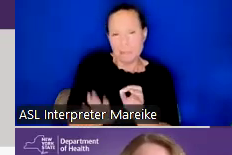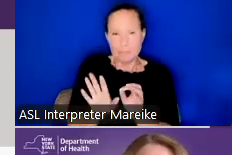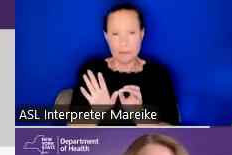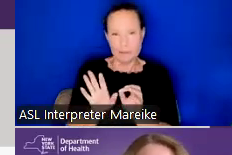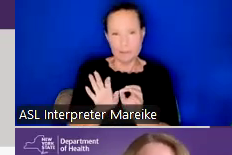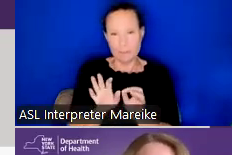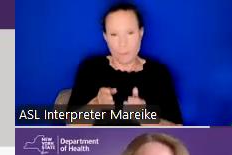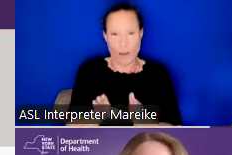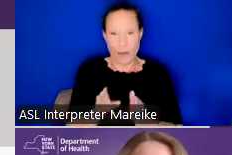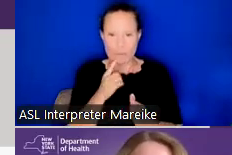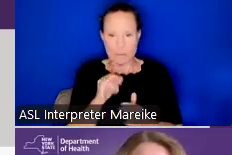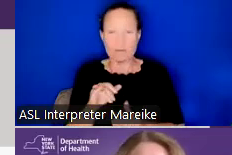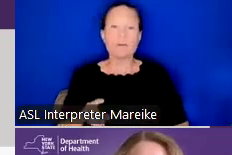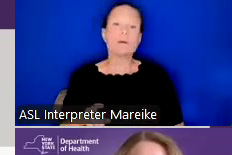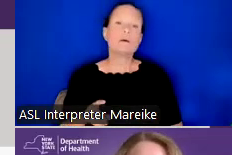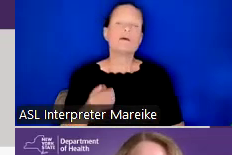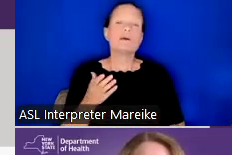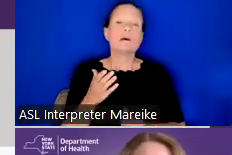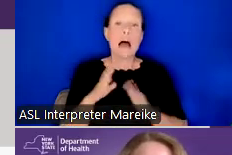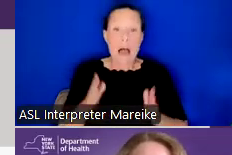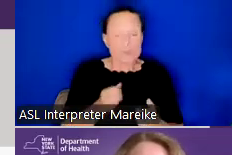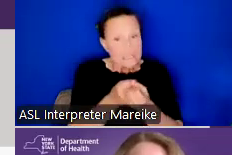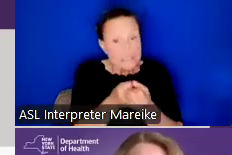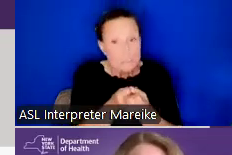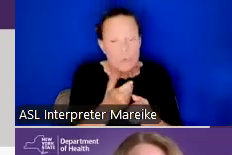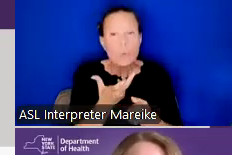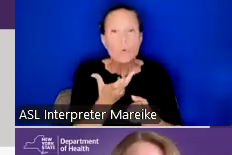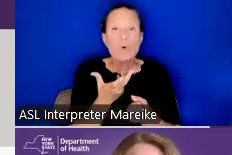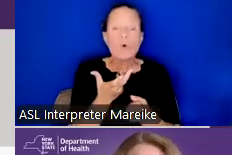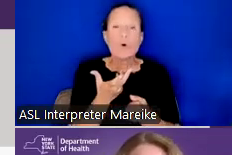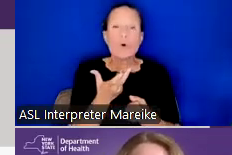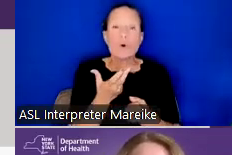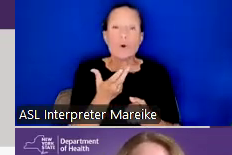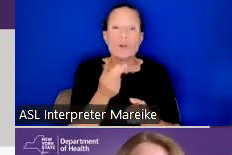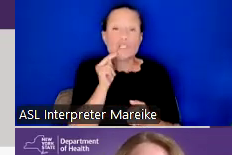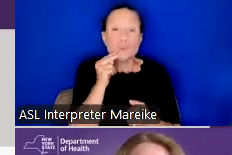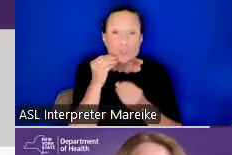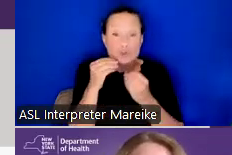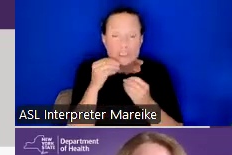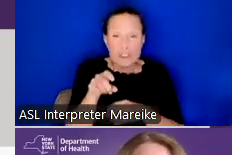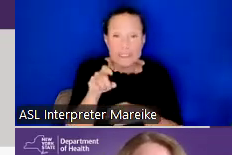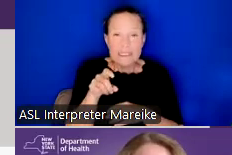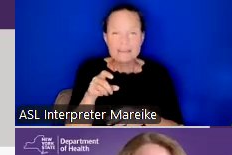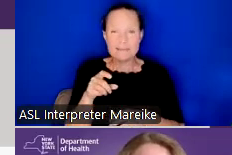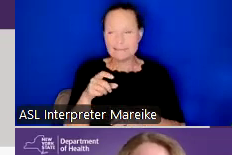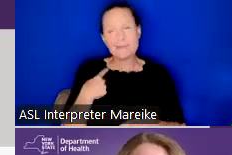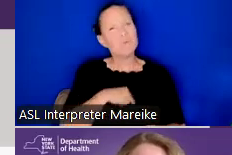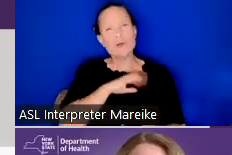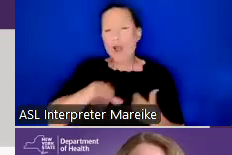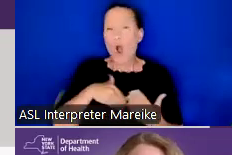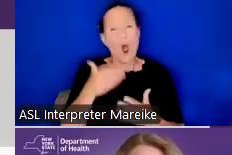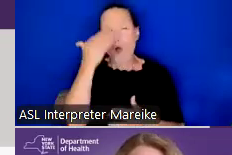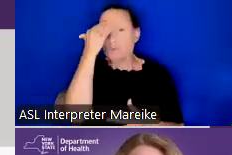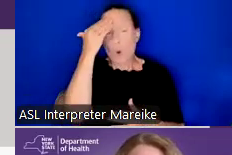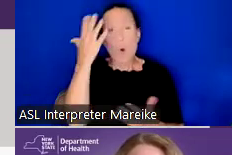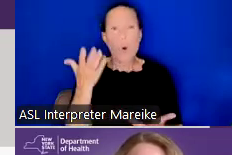So things like housing supports and nutrition needs, right? We all know that they lead to